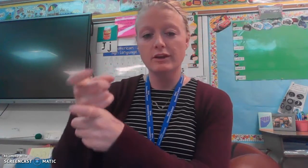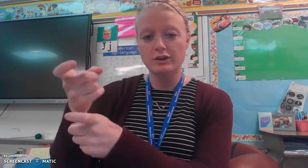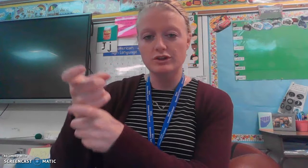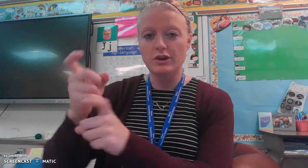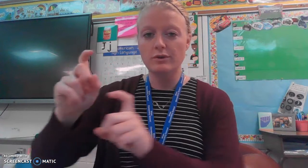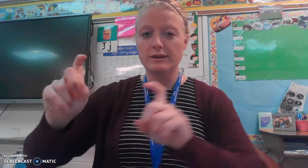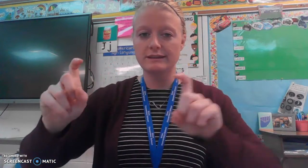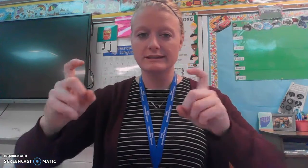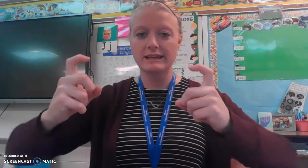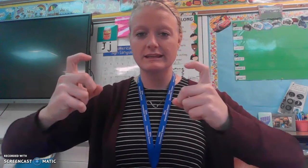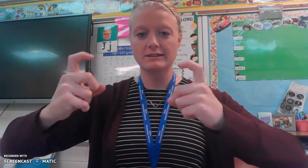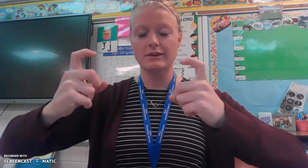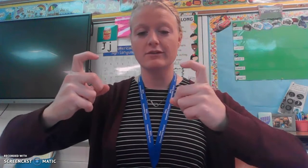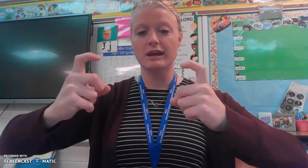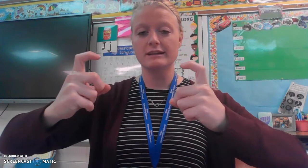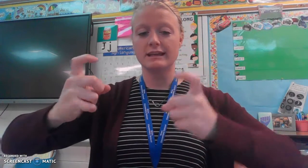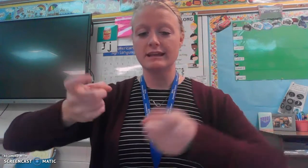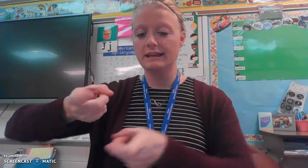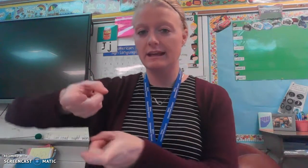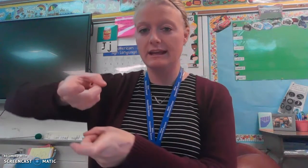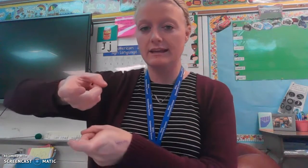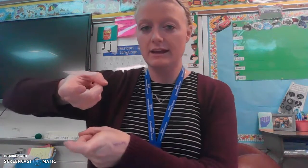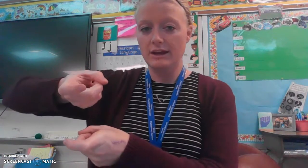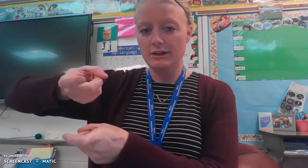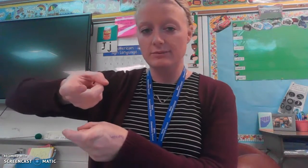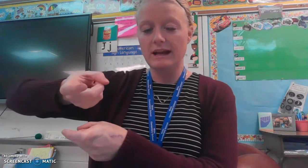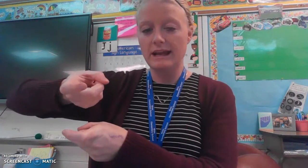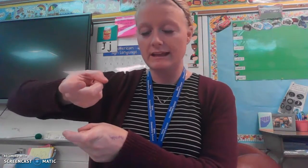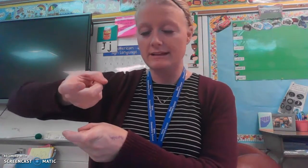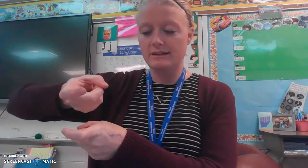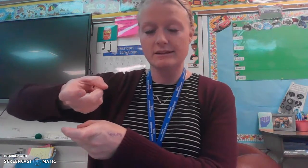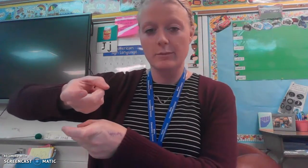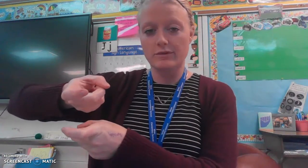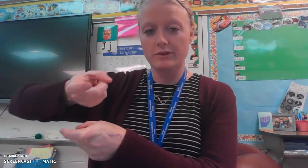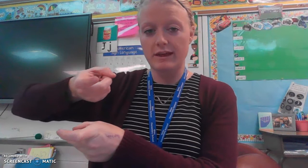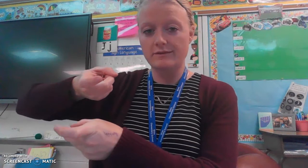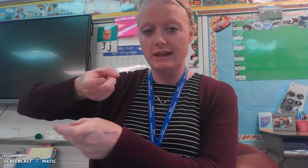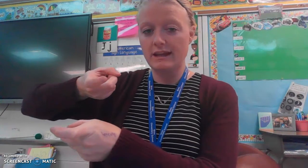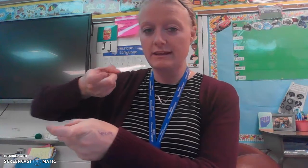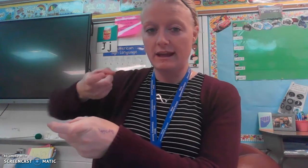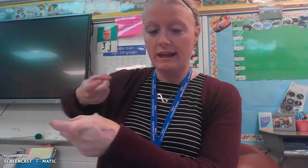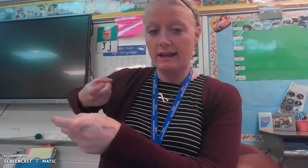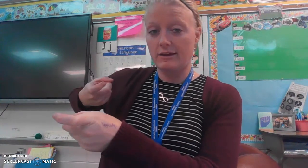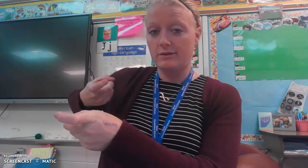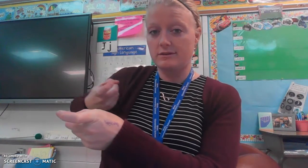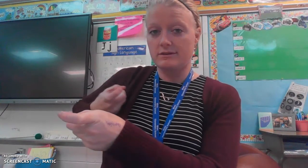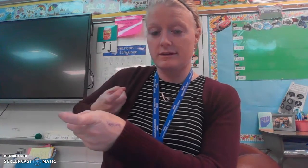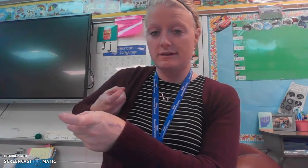or joke, tease. So you have your X hand again. Your right hand is on top of your left hand, and it goes. Evelyn and